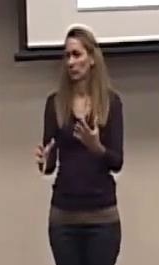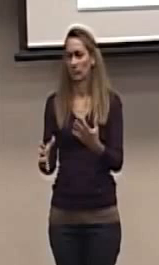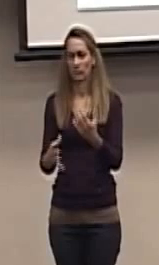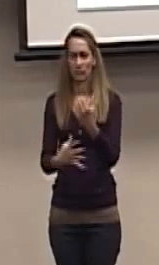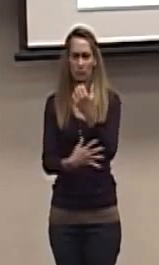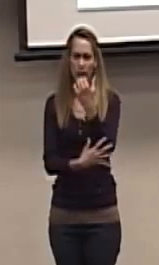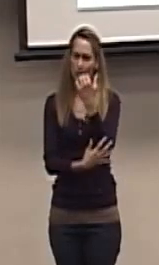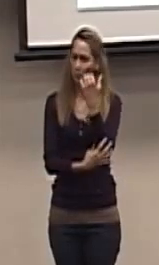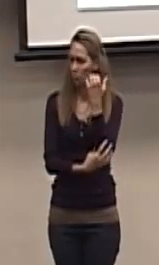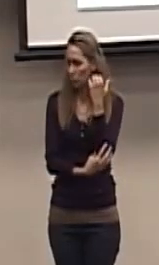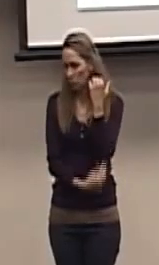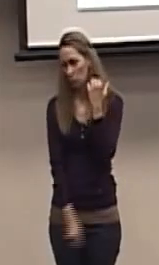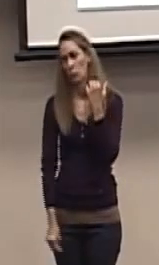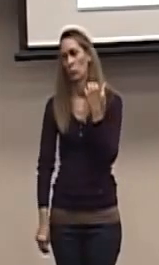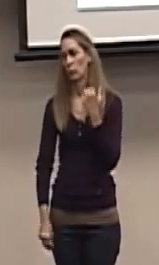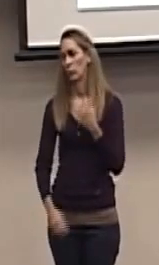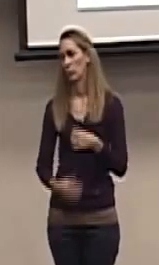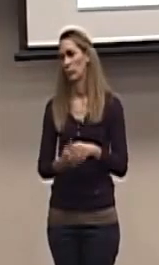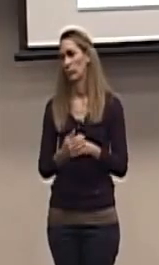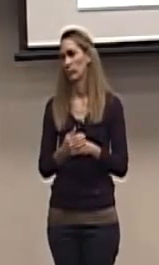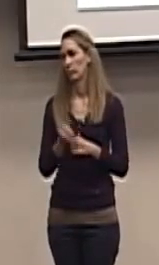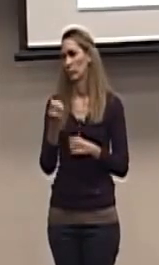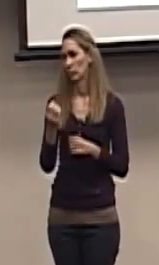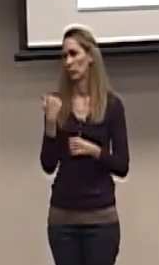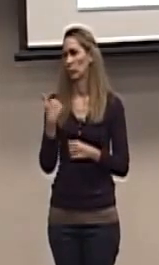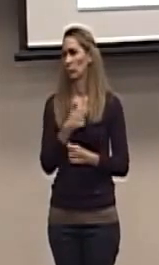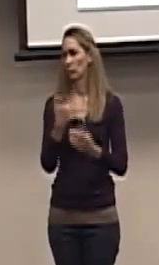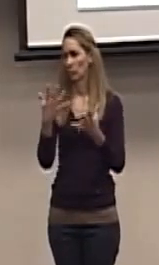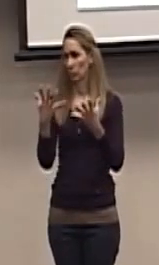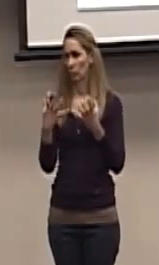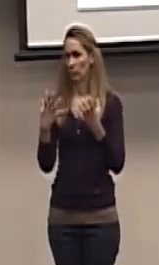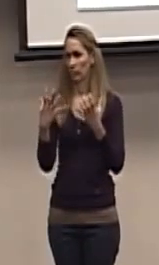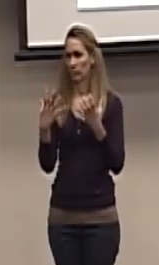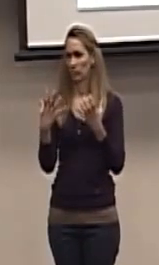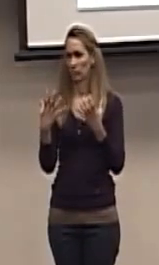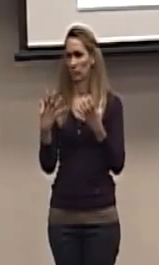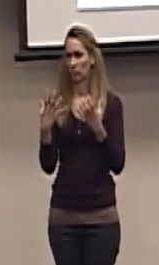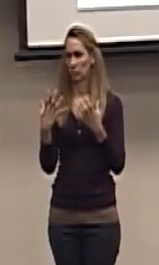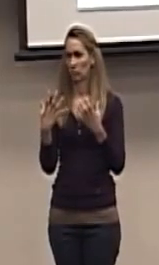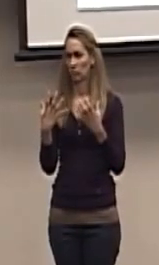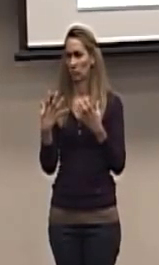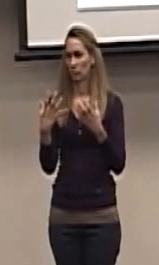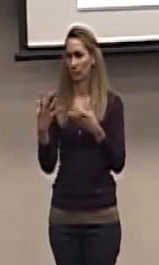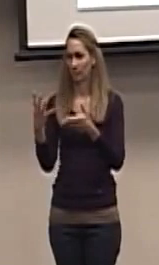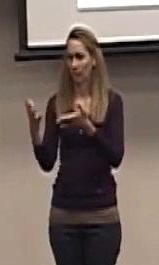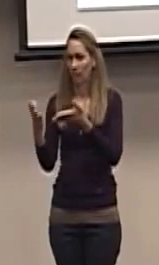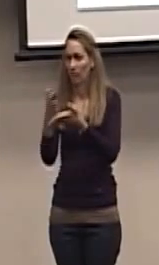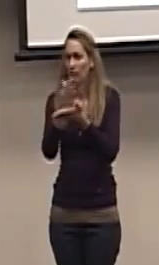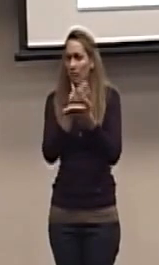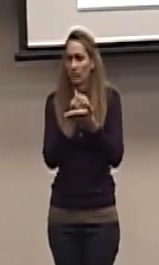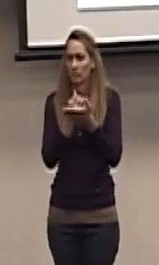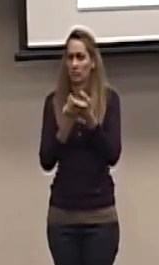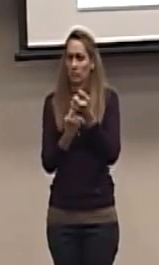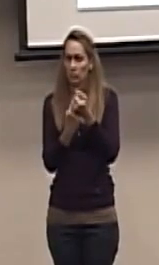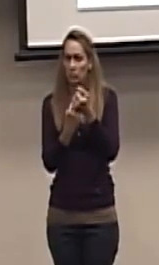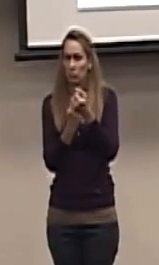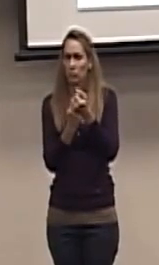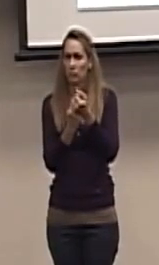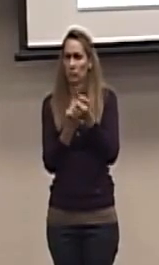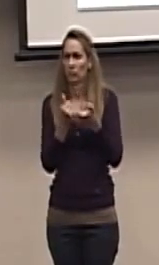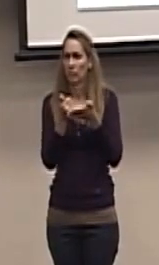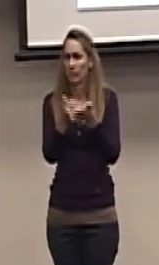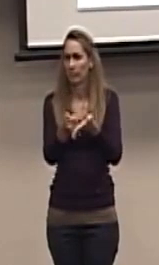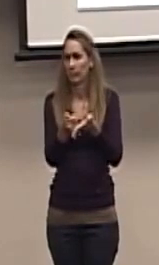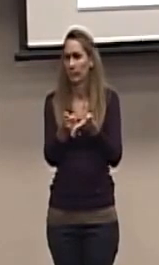deplorable. And for that reason, we want to institute measures to get some support that can at least help